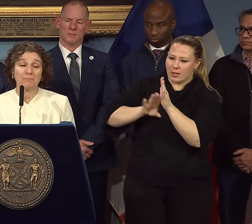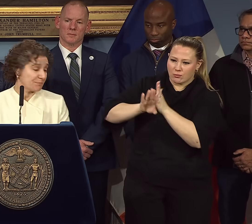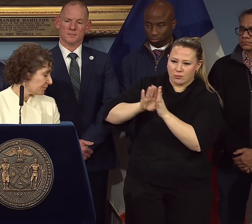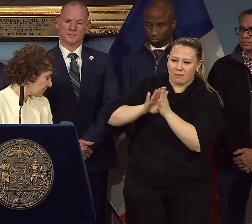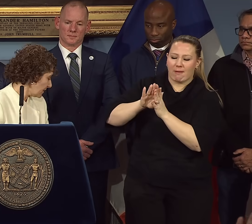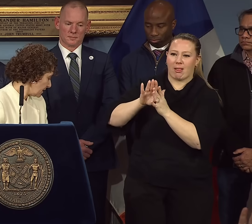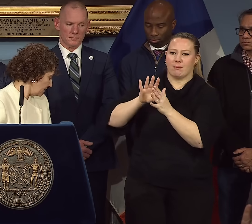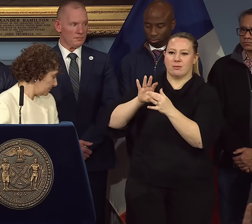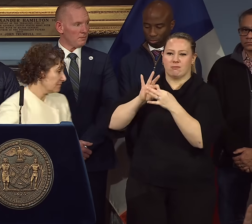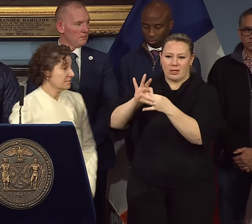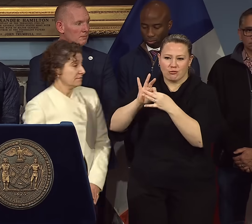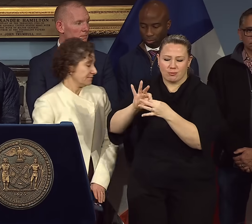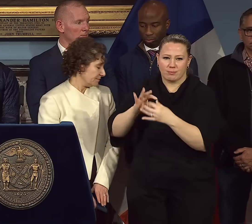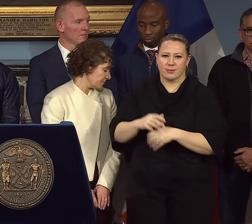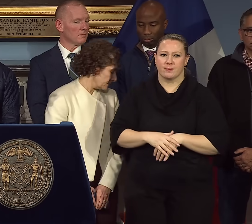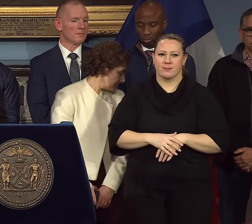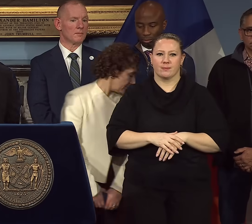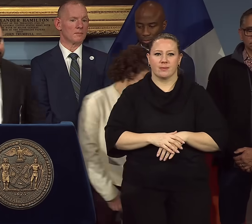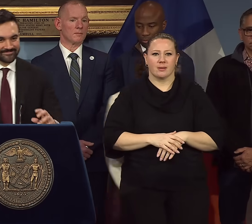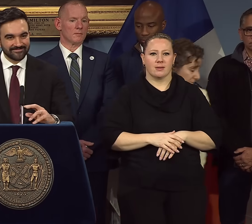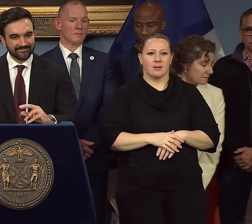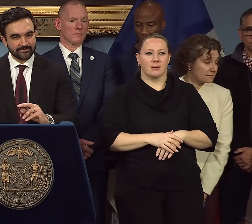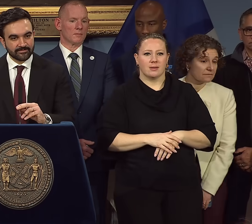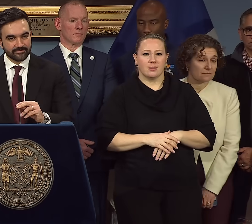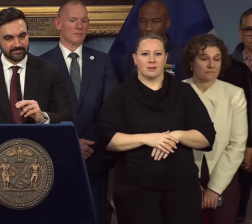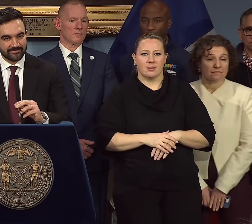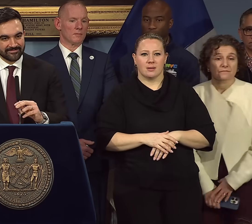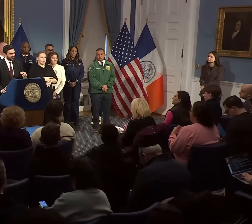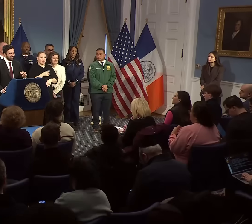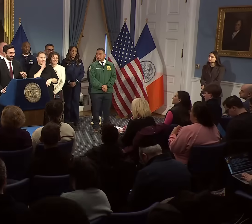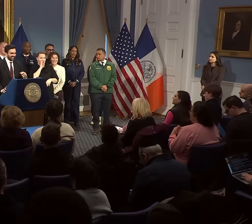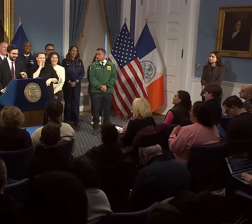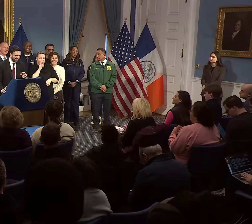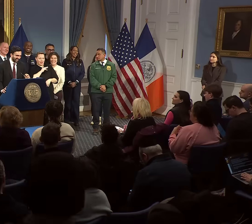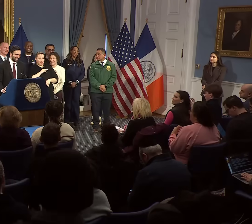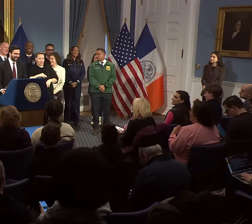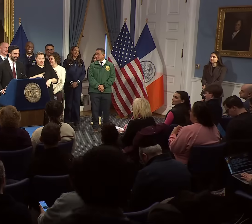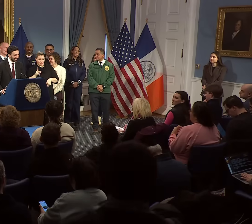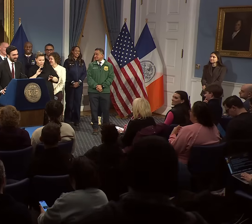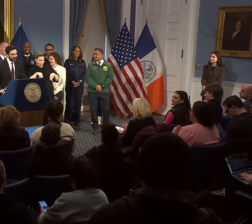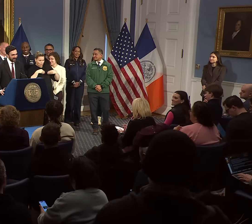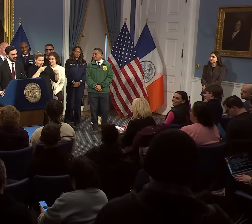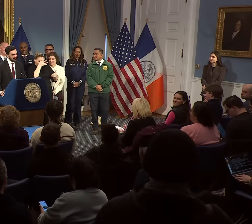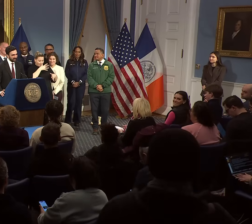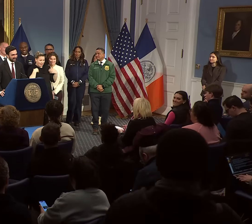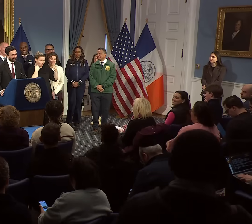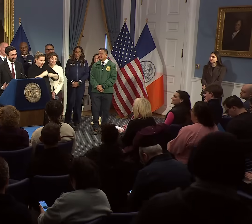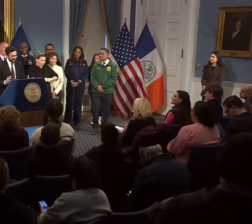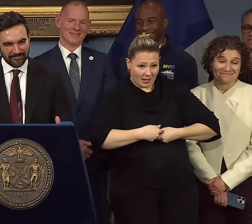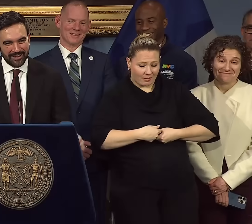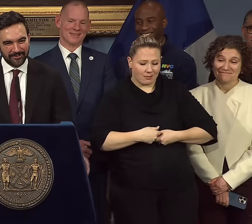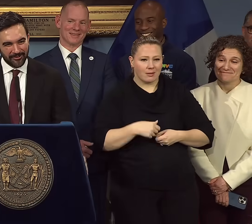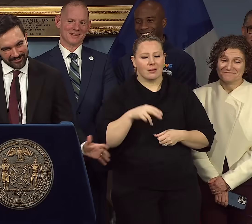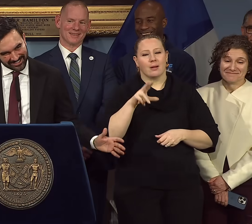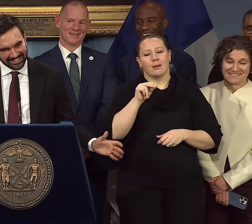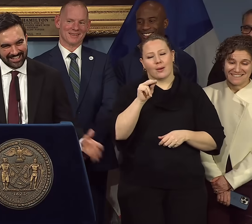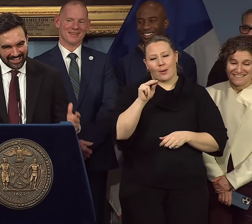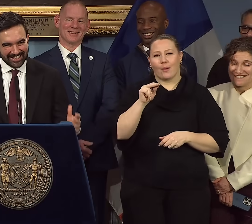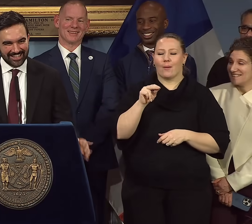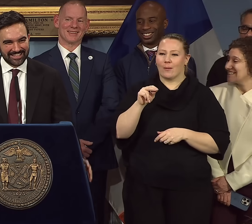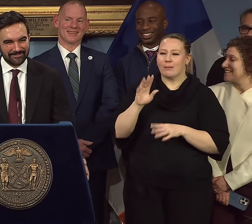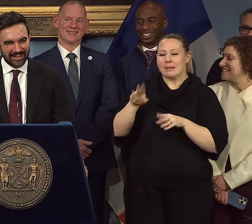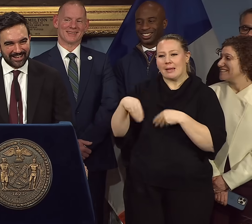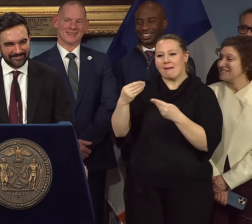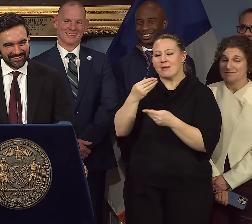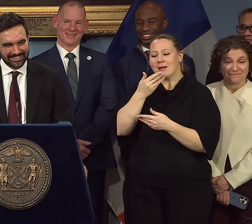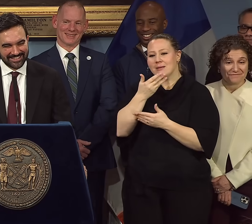placement. Hi, Mayor. So did you give the guy a jacket? Is it working? No, we actually put him in his car and gave him hand warmers,